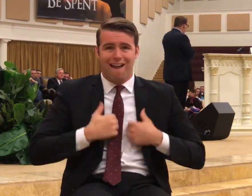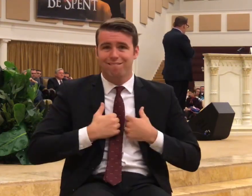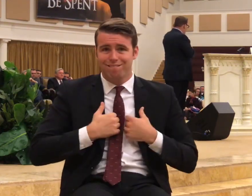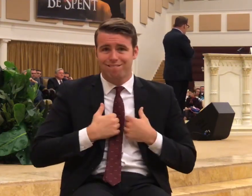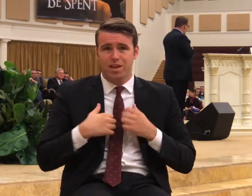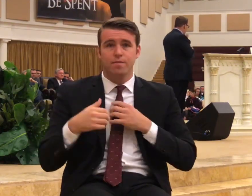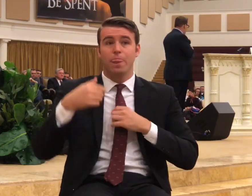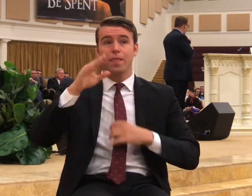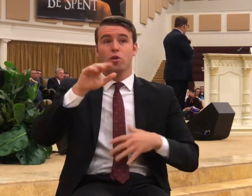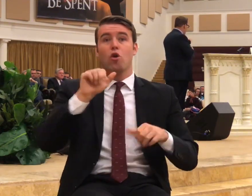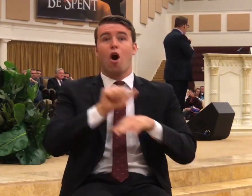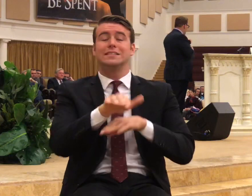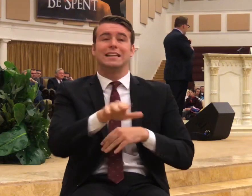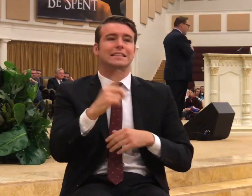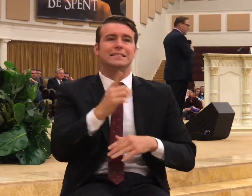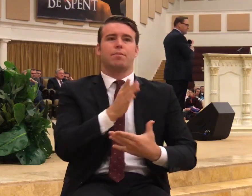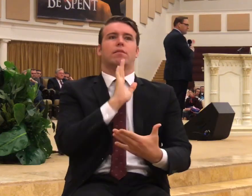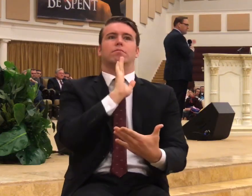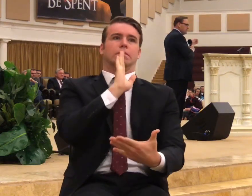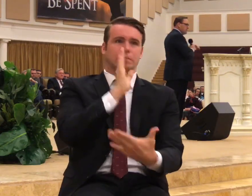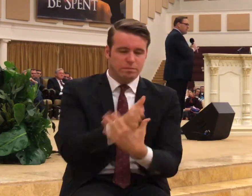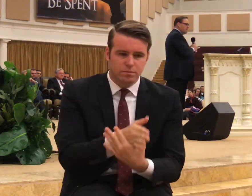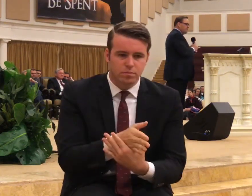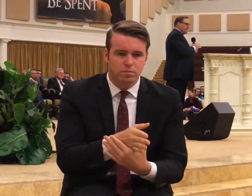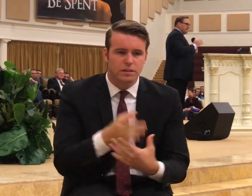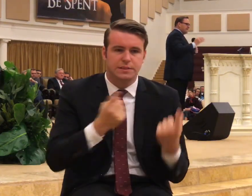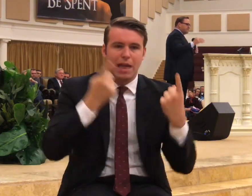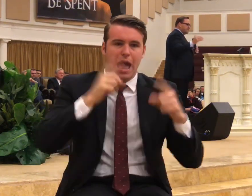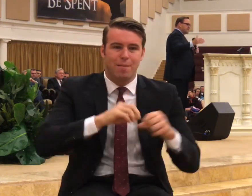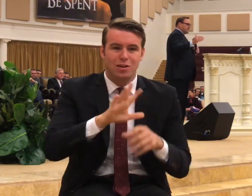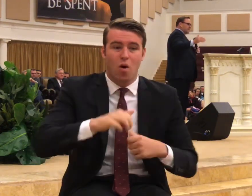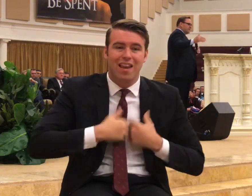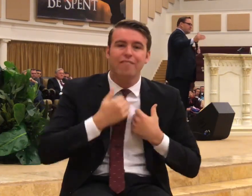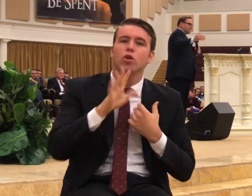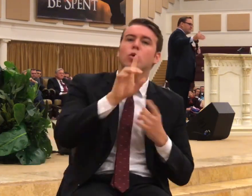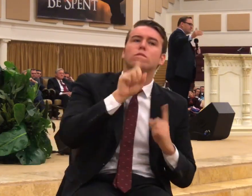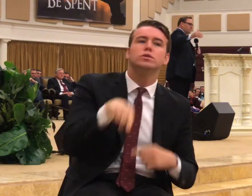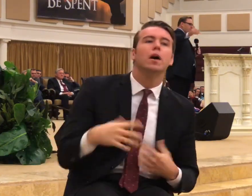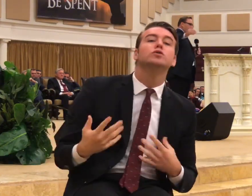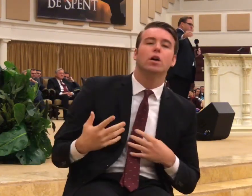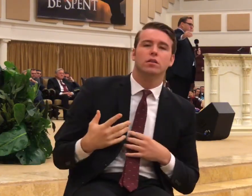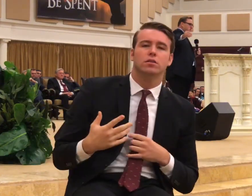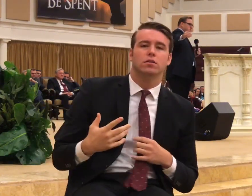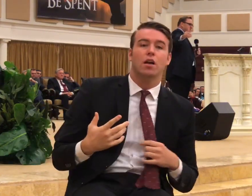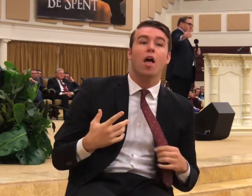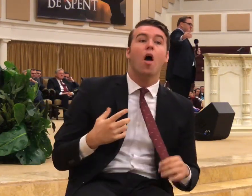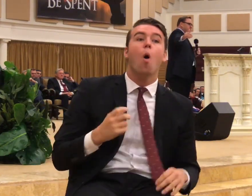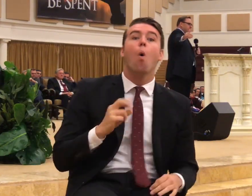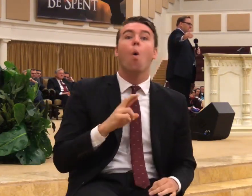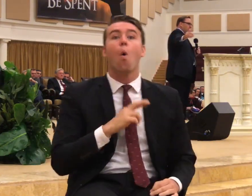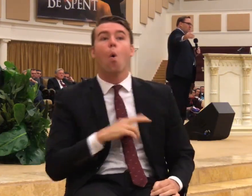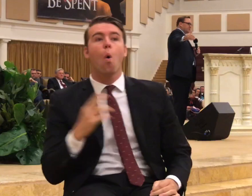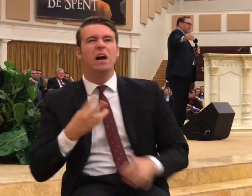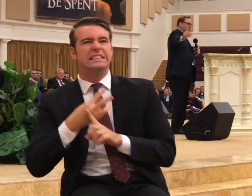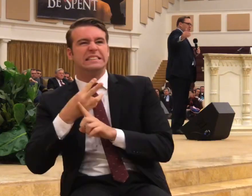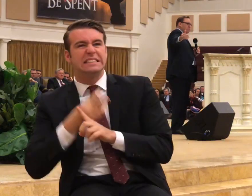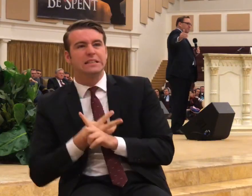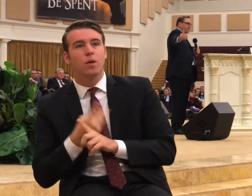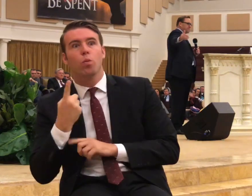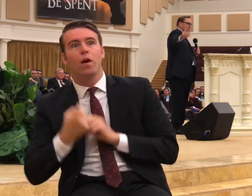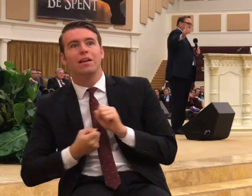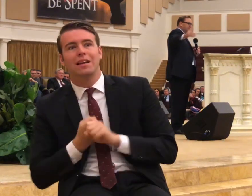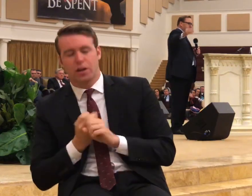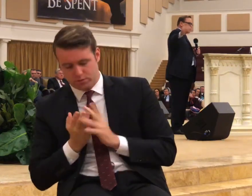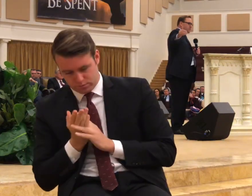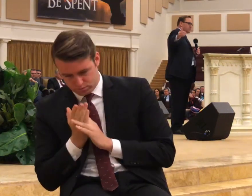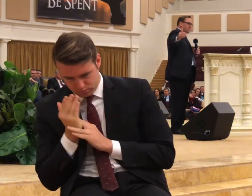sends a chirological interruption. What are they going to do with that? Then he gives you 6 months through a process. What's she going to do